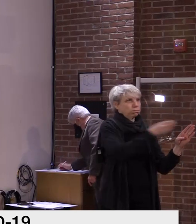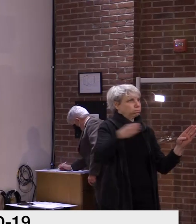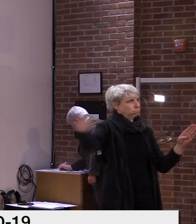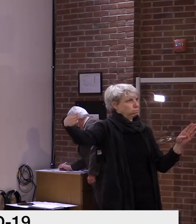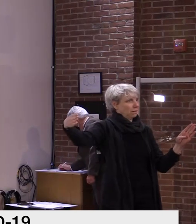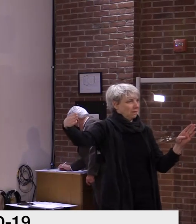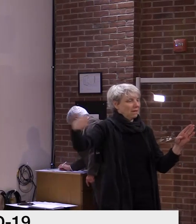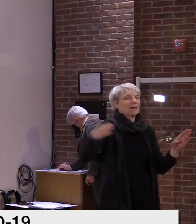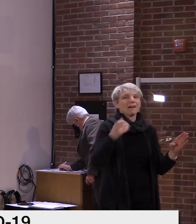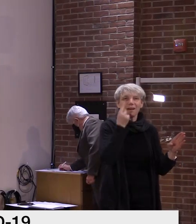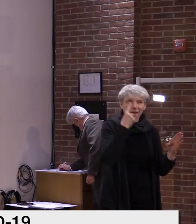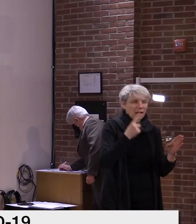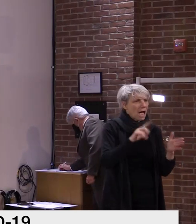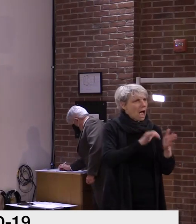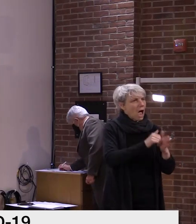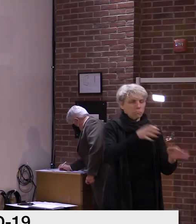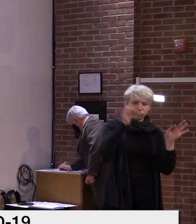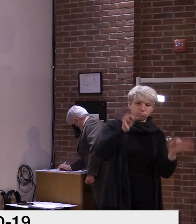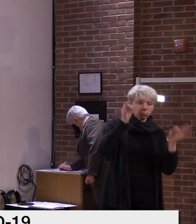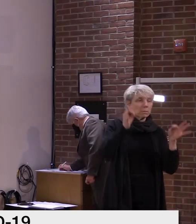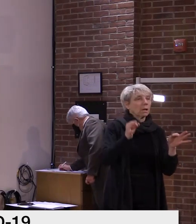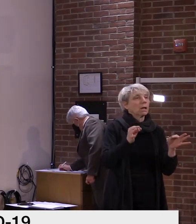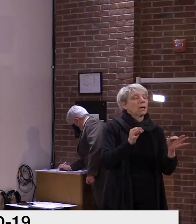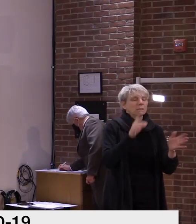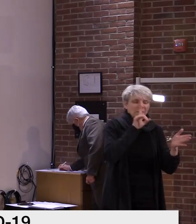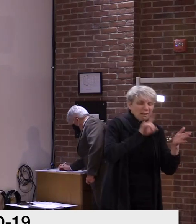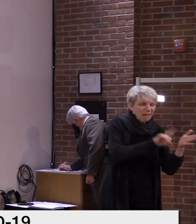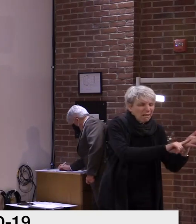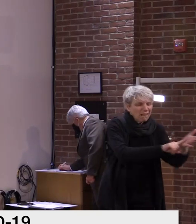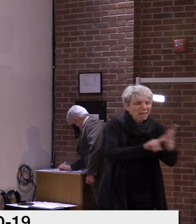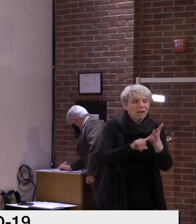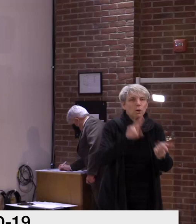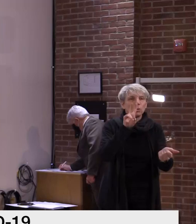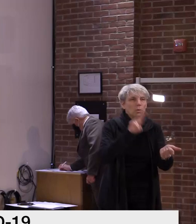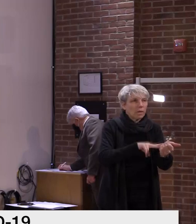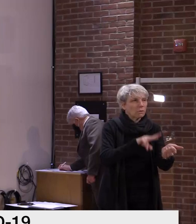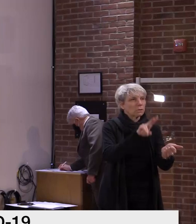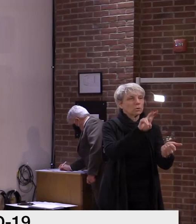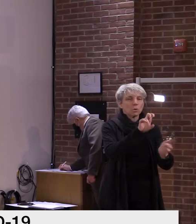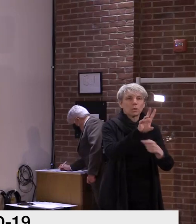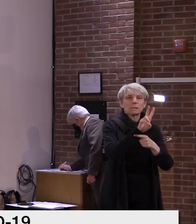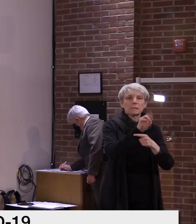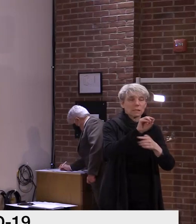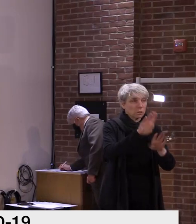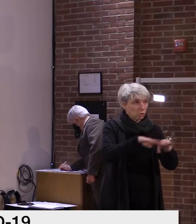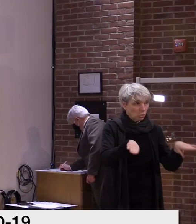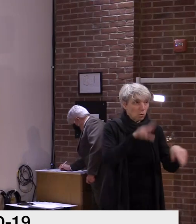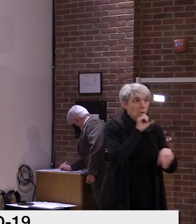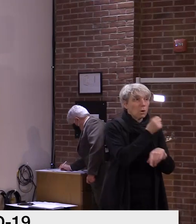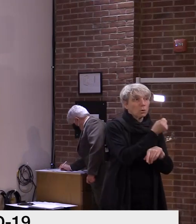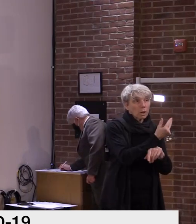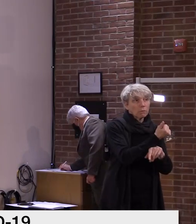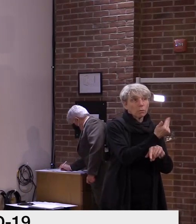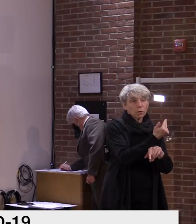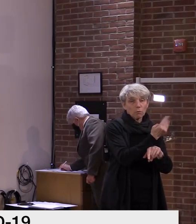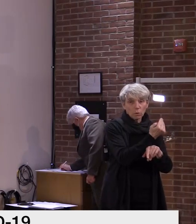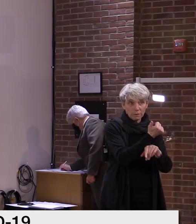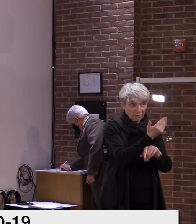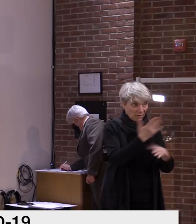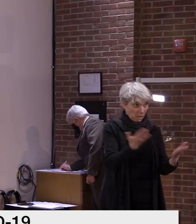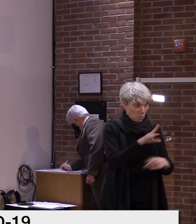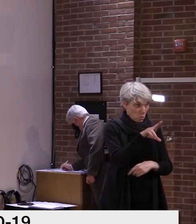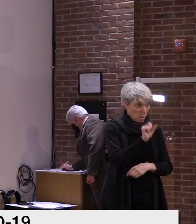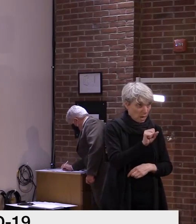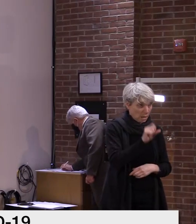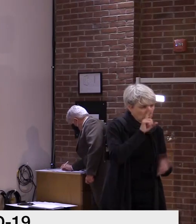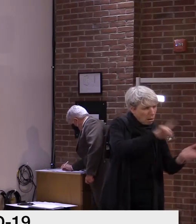clinical trials that included 2,260 children ages 12 to 15 in the U.S., about